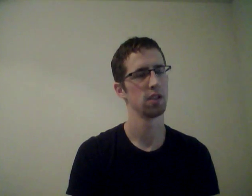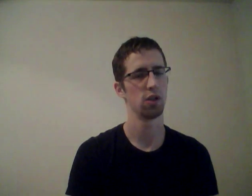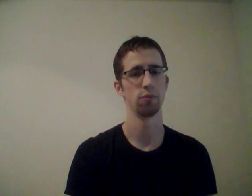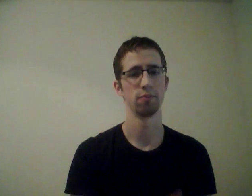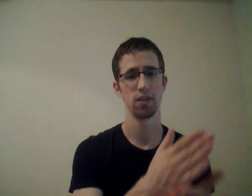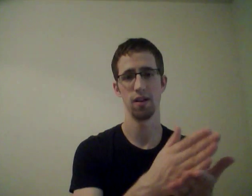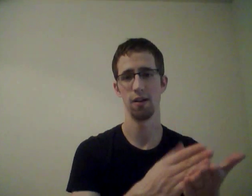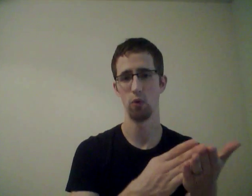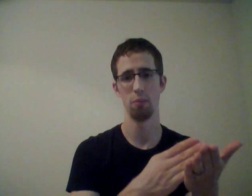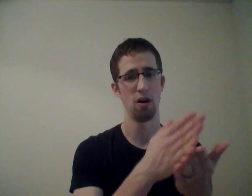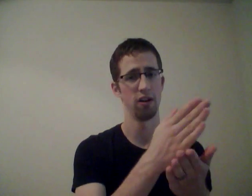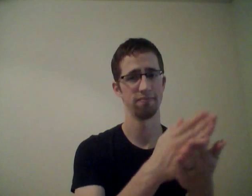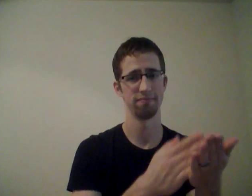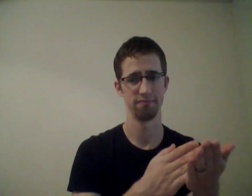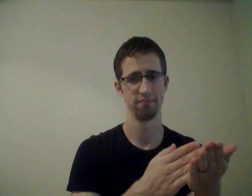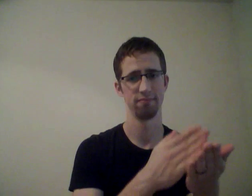So some or part.